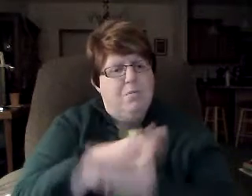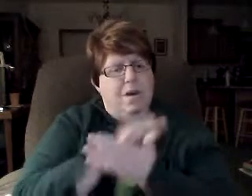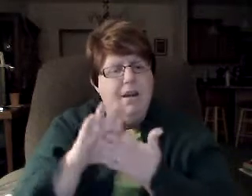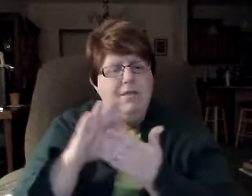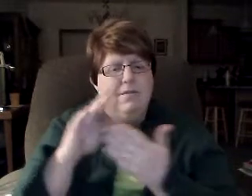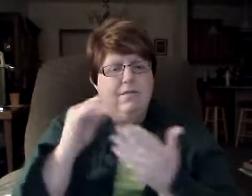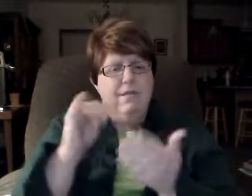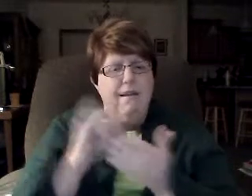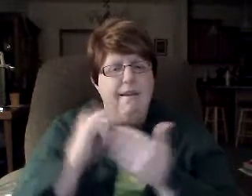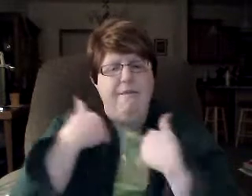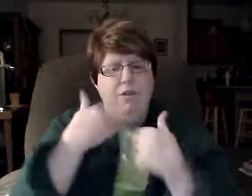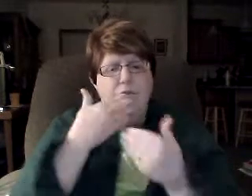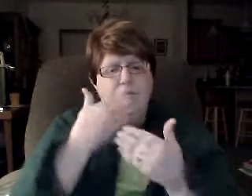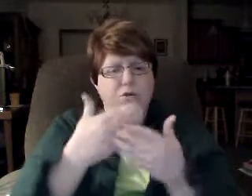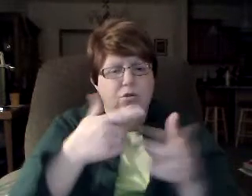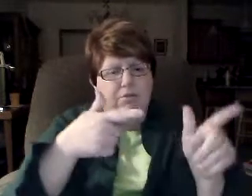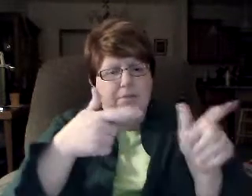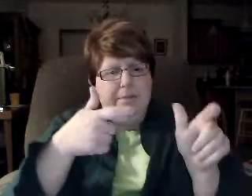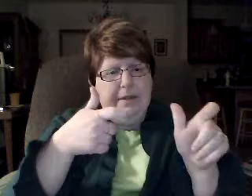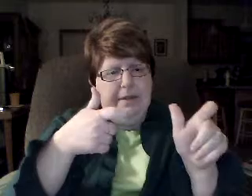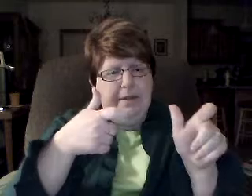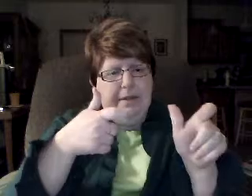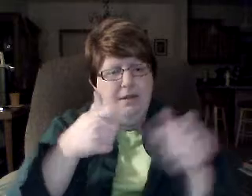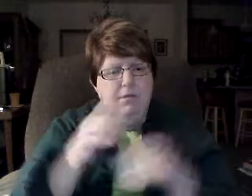And provided by the law. Stand it up.